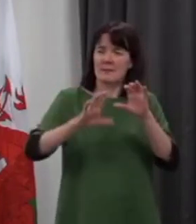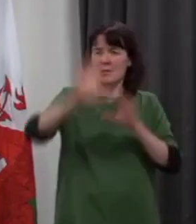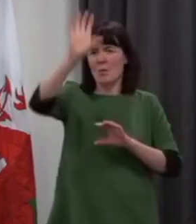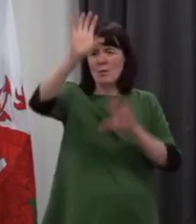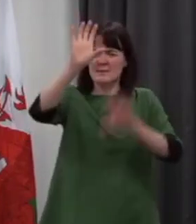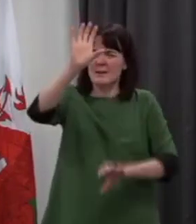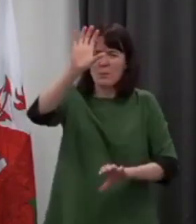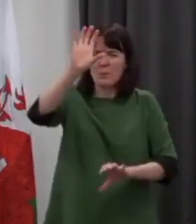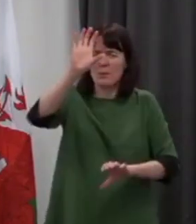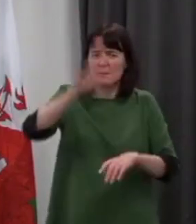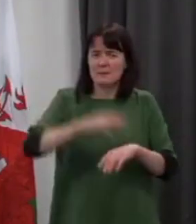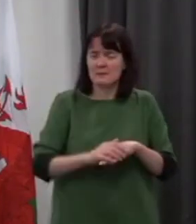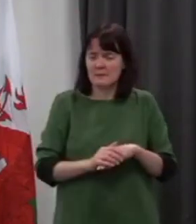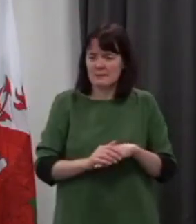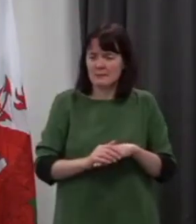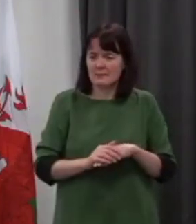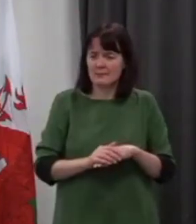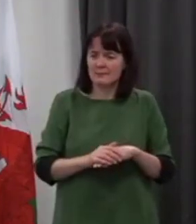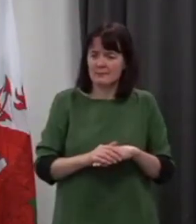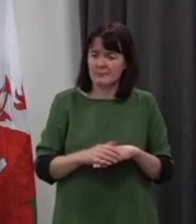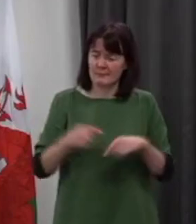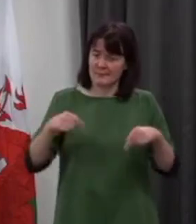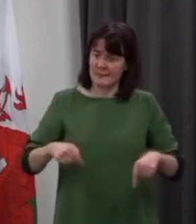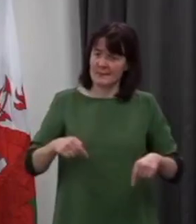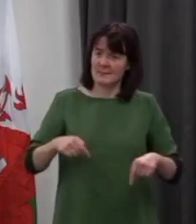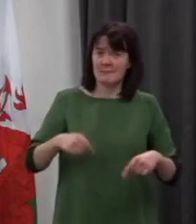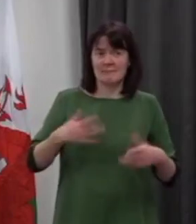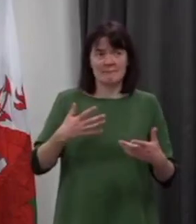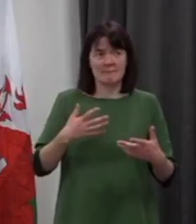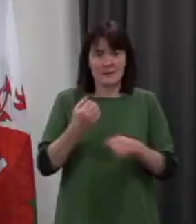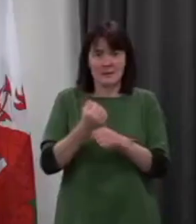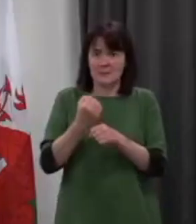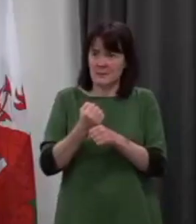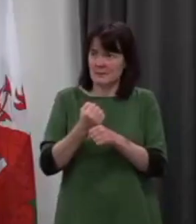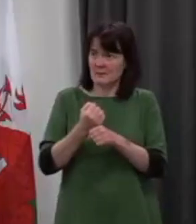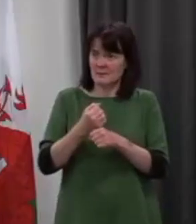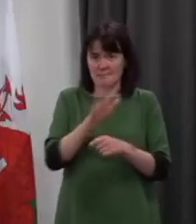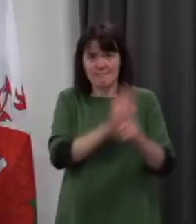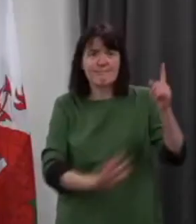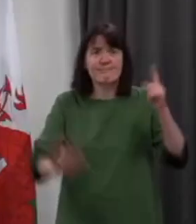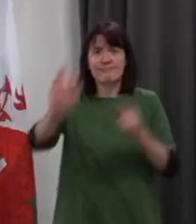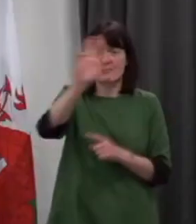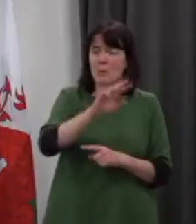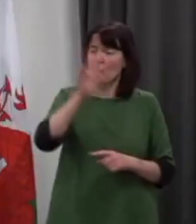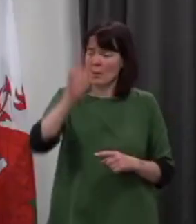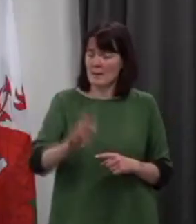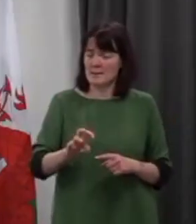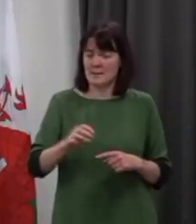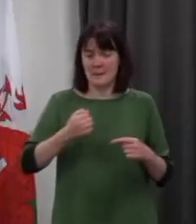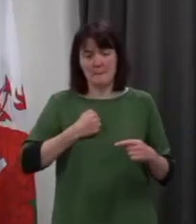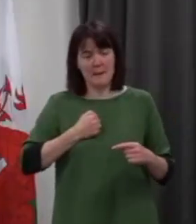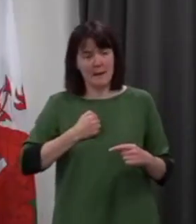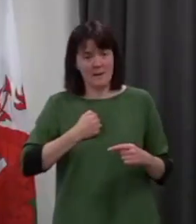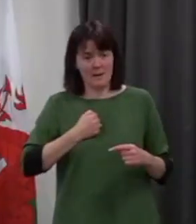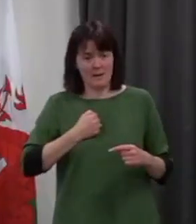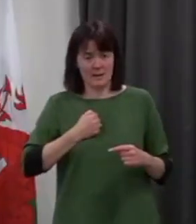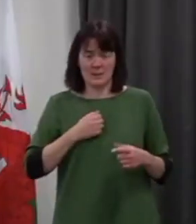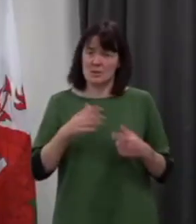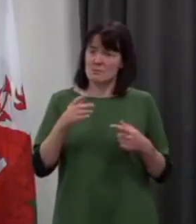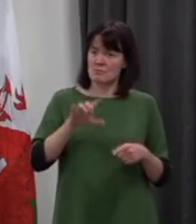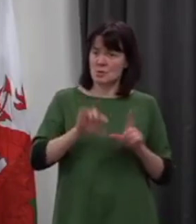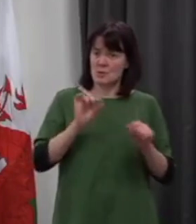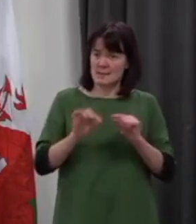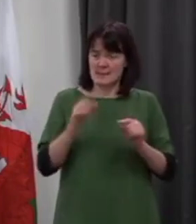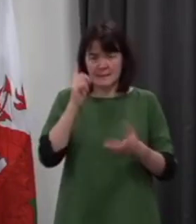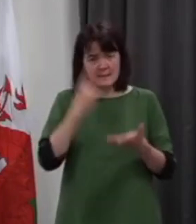reflect the way that the national government for Wales makes choices. I certainly make all of my choices as a minister for the whole country,